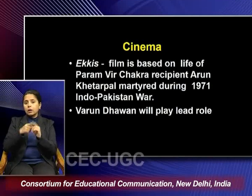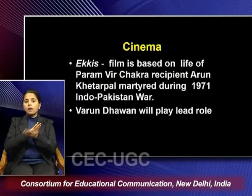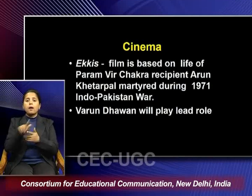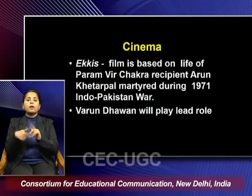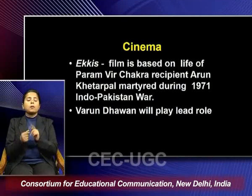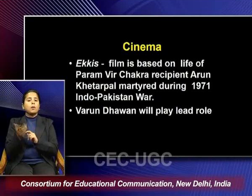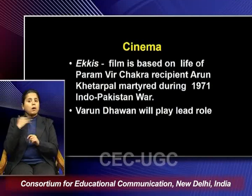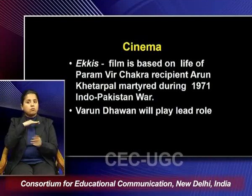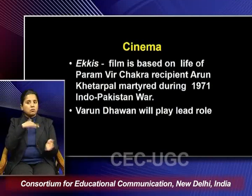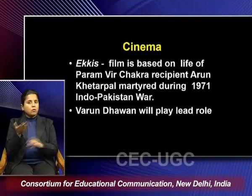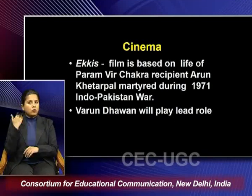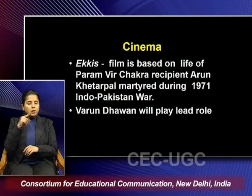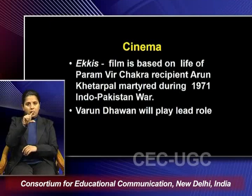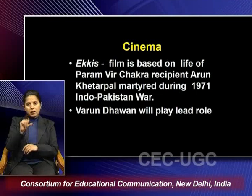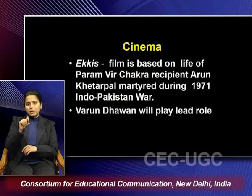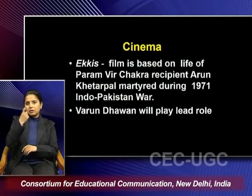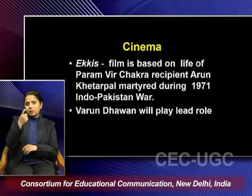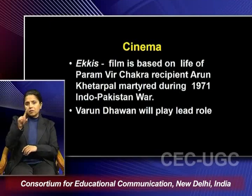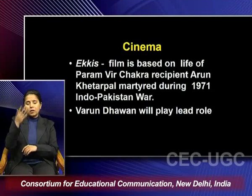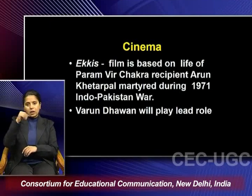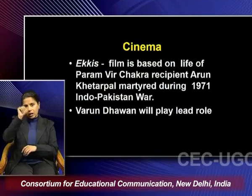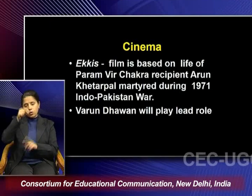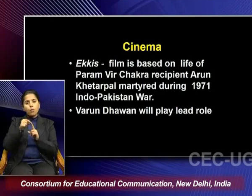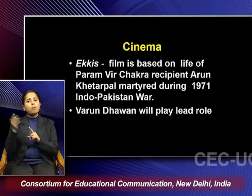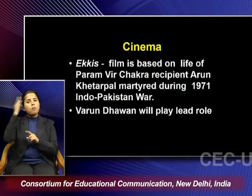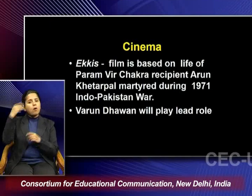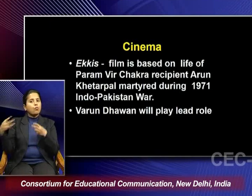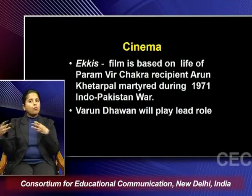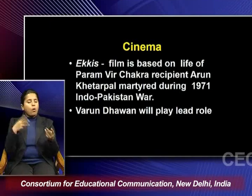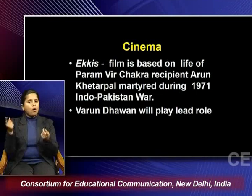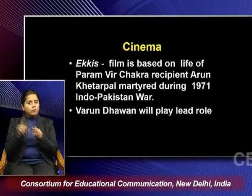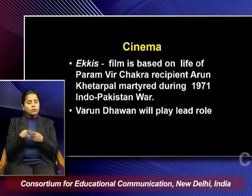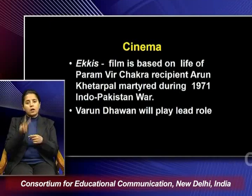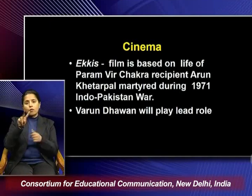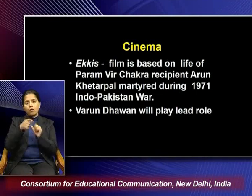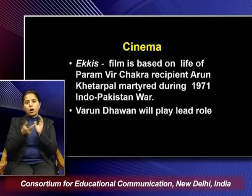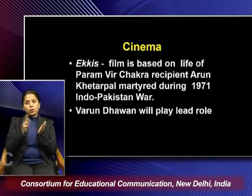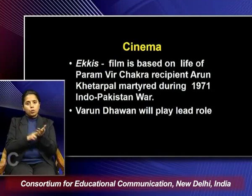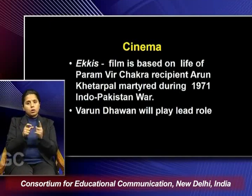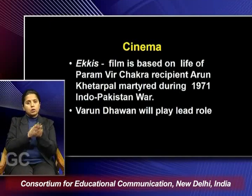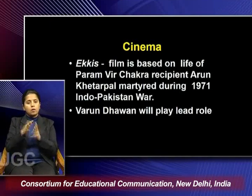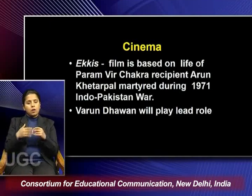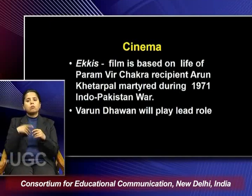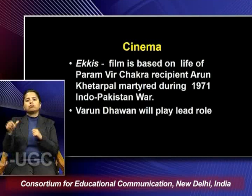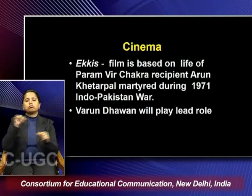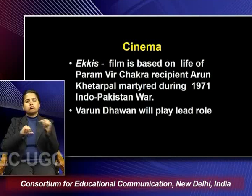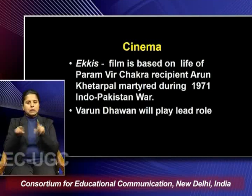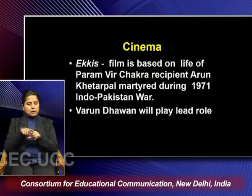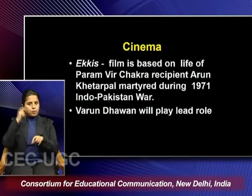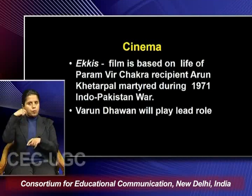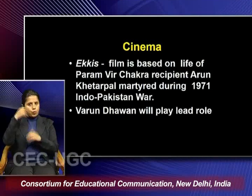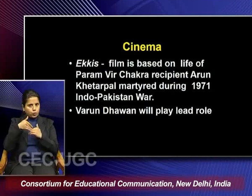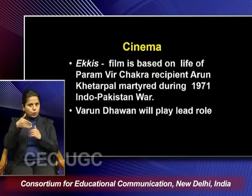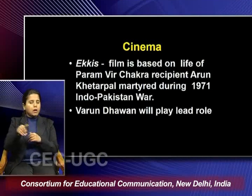who martyred during the 1971 Indo-Pakistan war, and Varun Dhawan is going to play the lead role in this